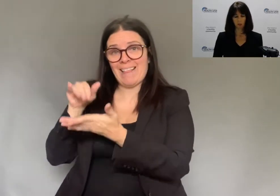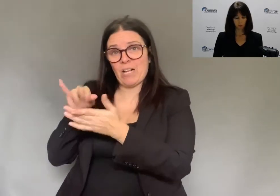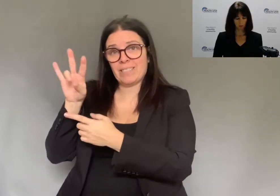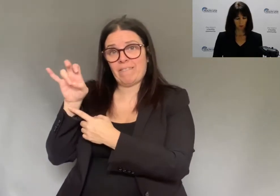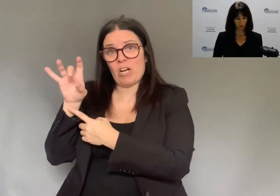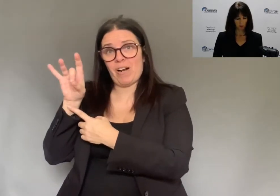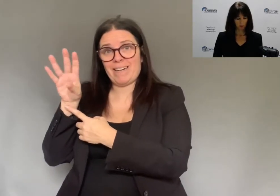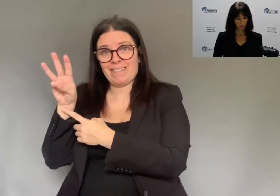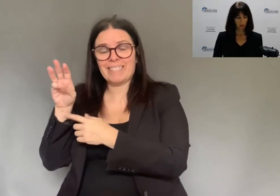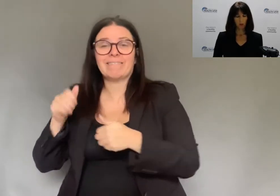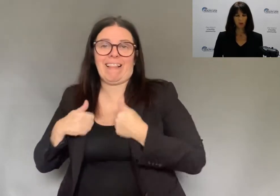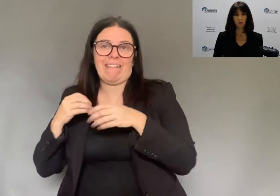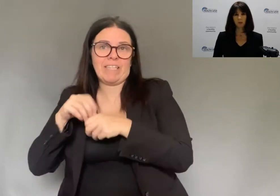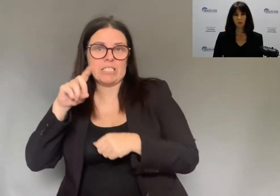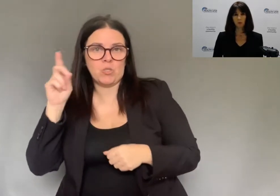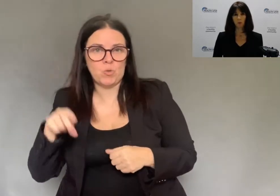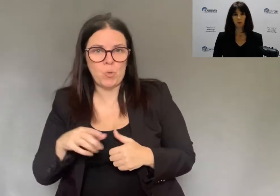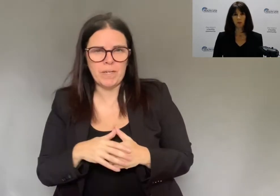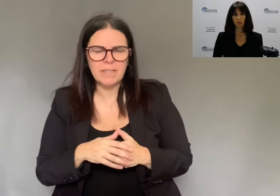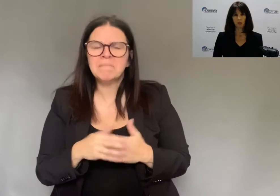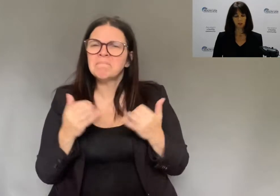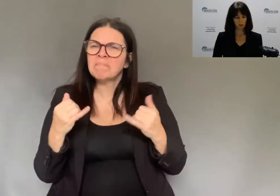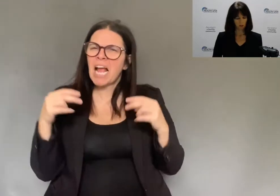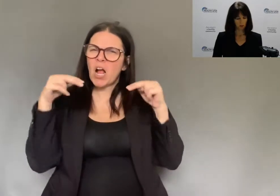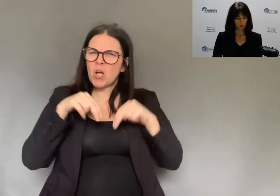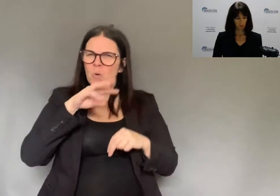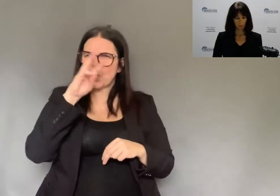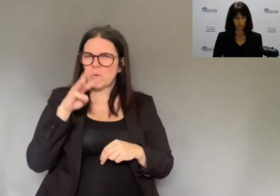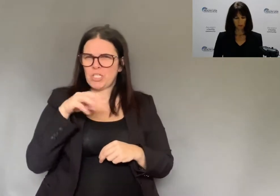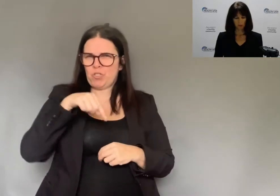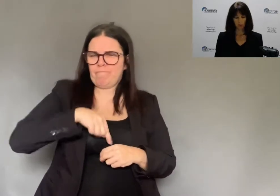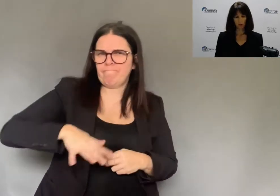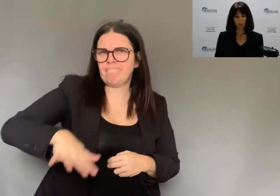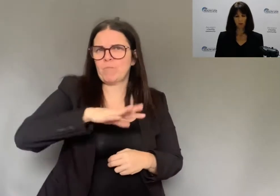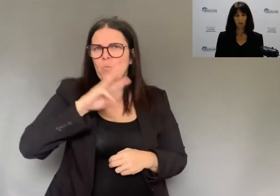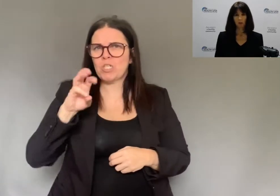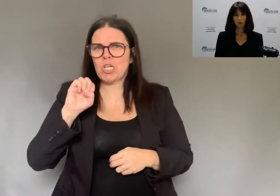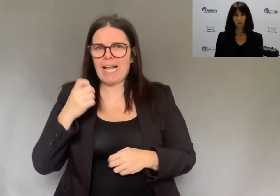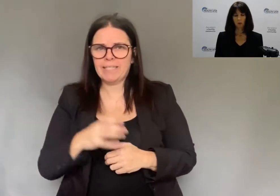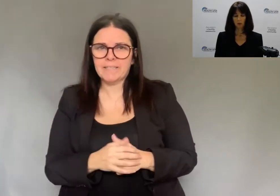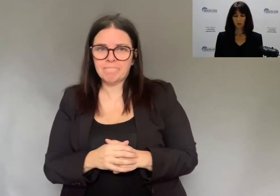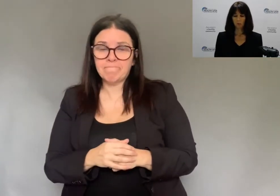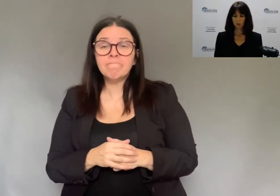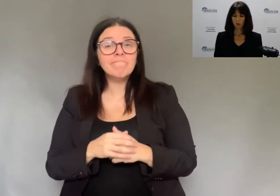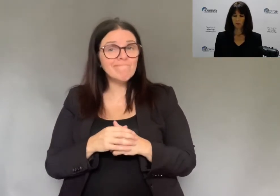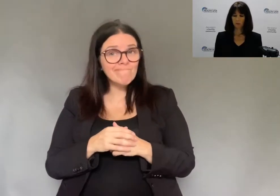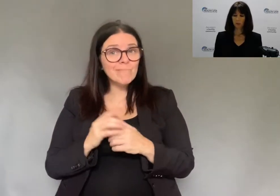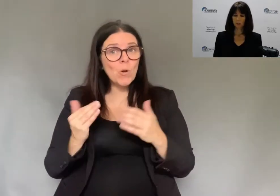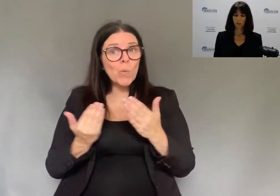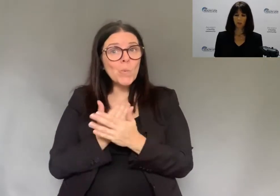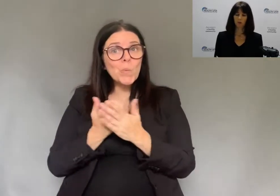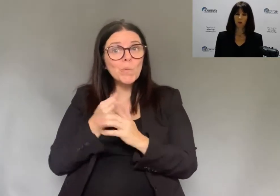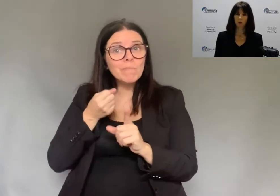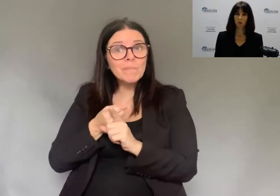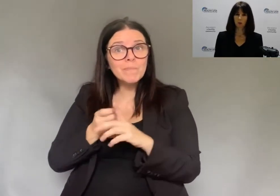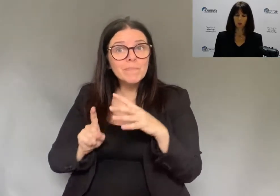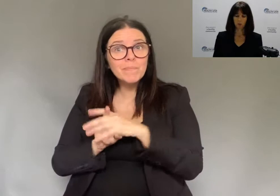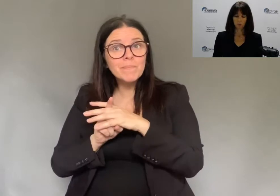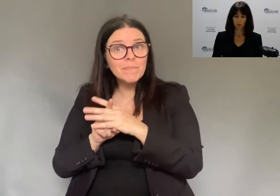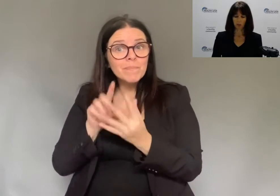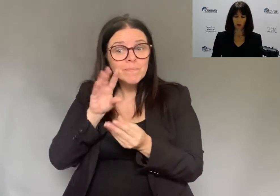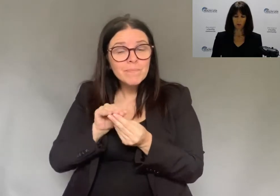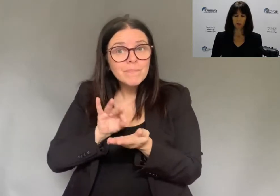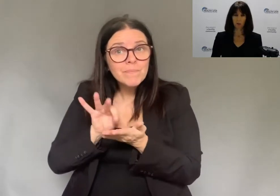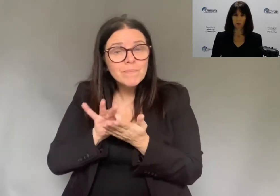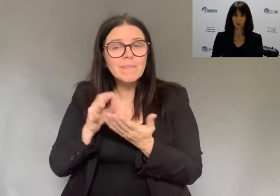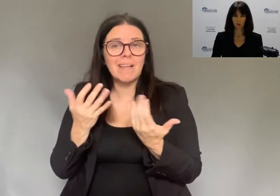our community, an increase of 21 cases from yesterday. 39% of our cases have occurred in long-term